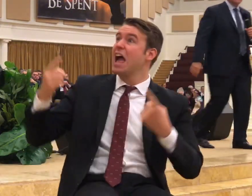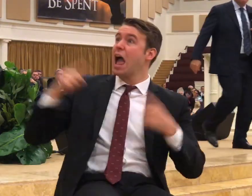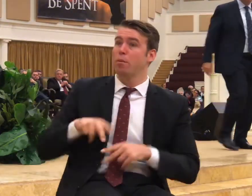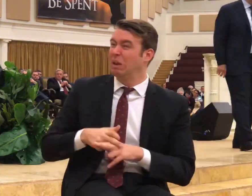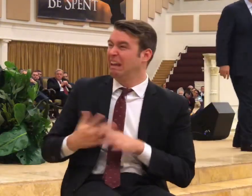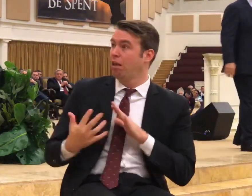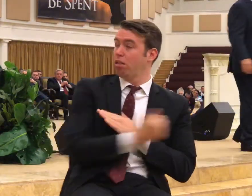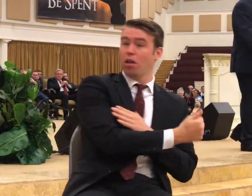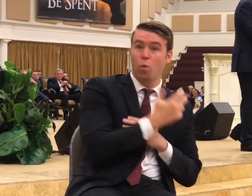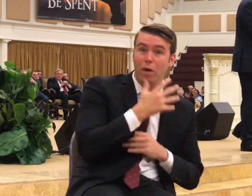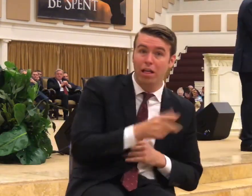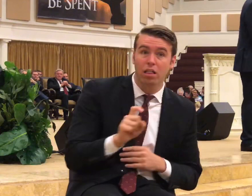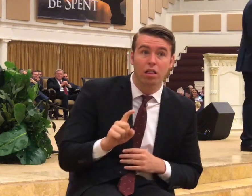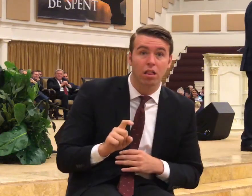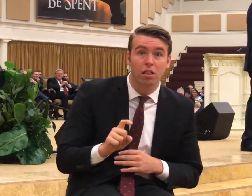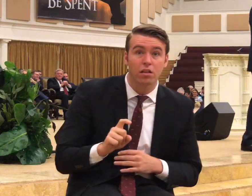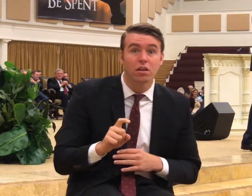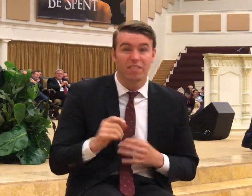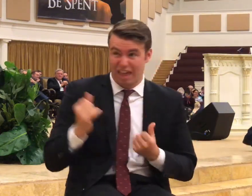for Christ.